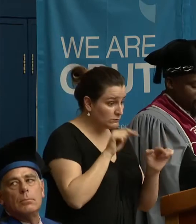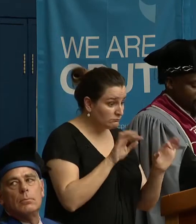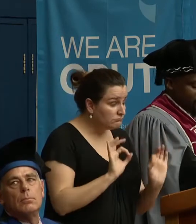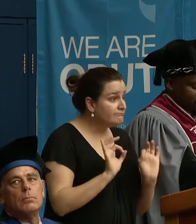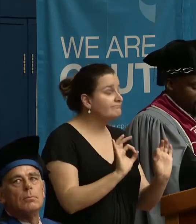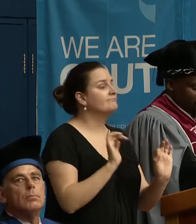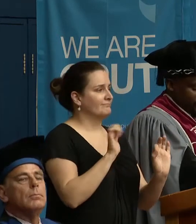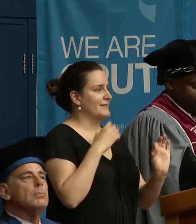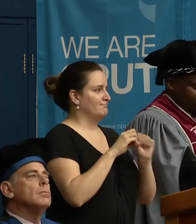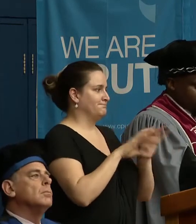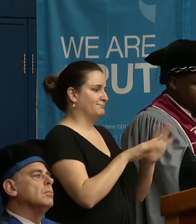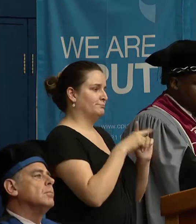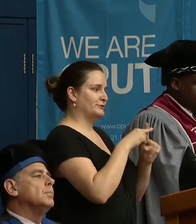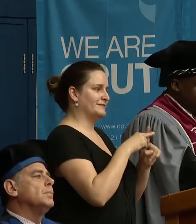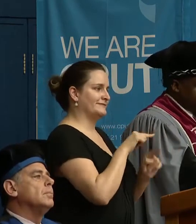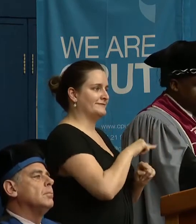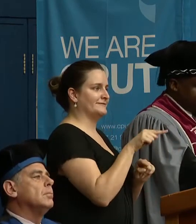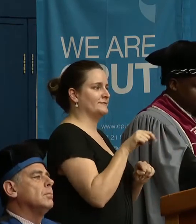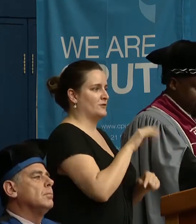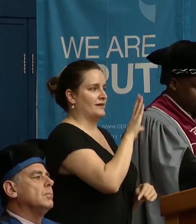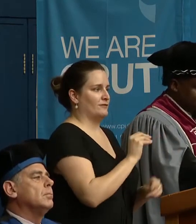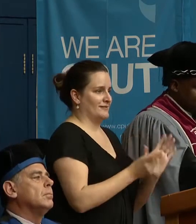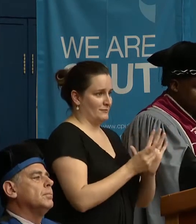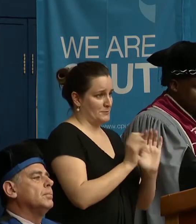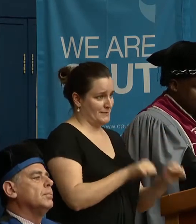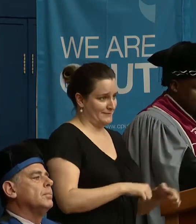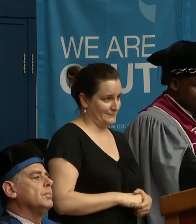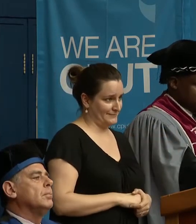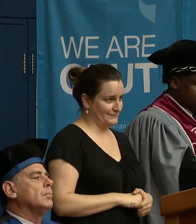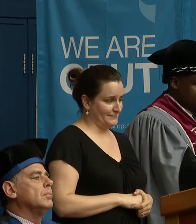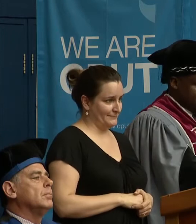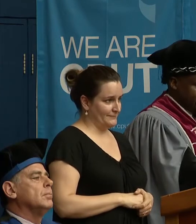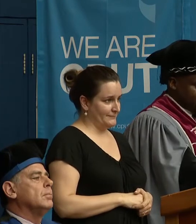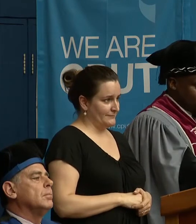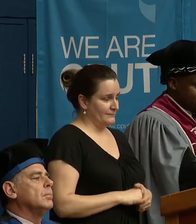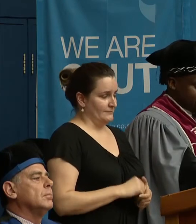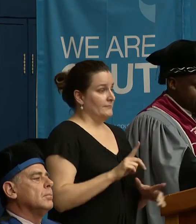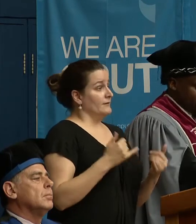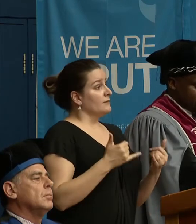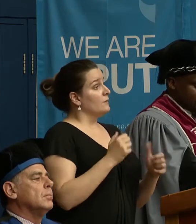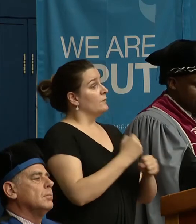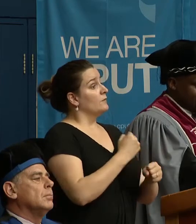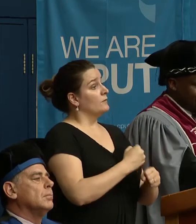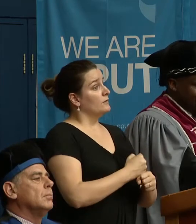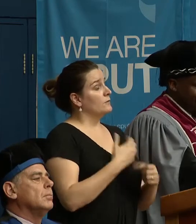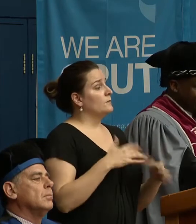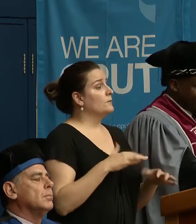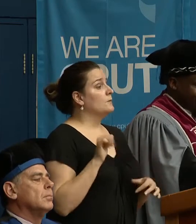powerful positive force for African development. A key aspect of his current work revolves